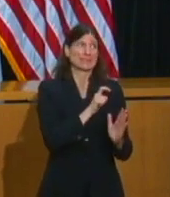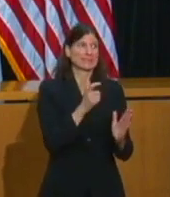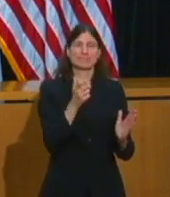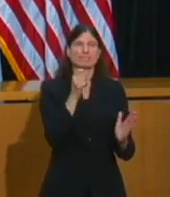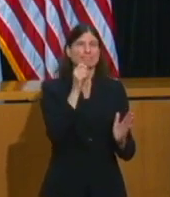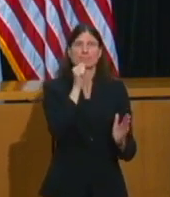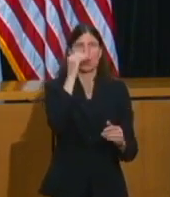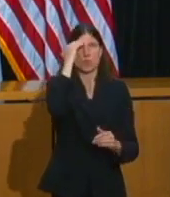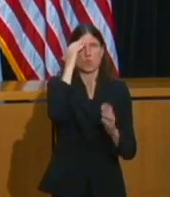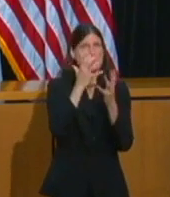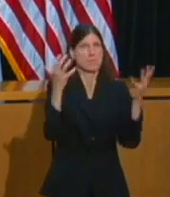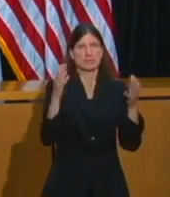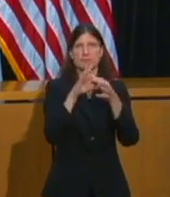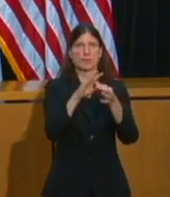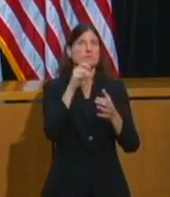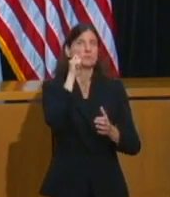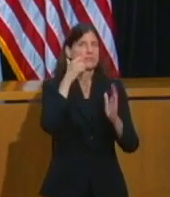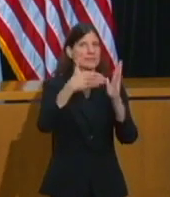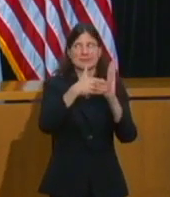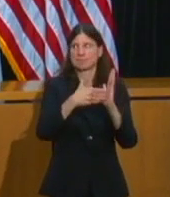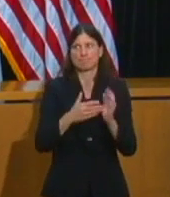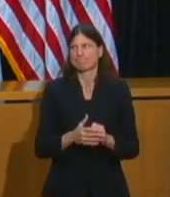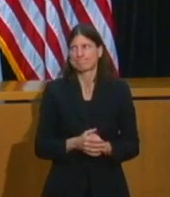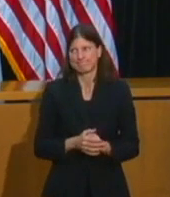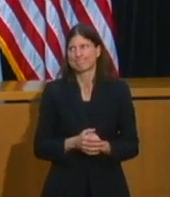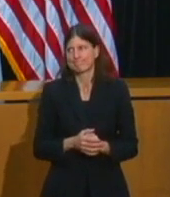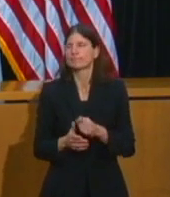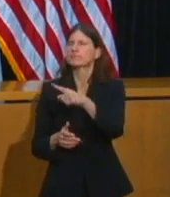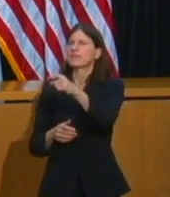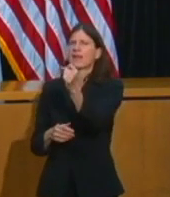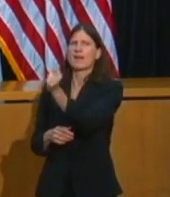How we bake that into a proposal.